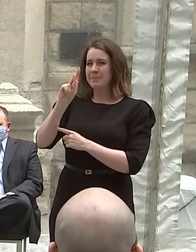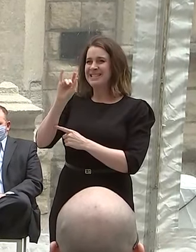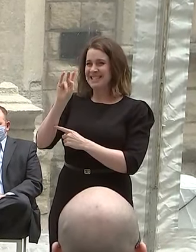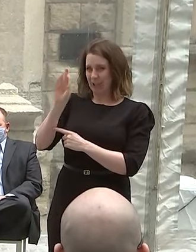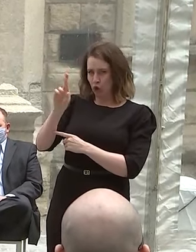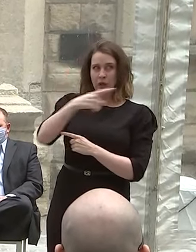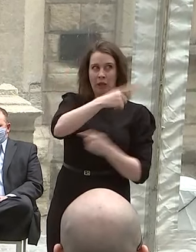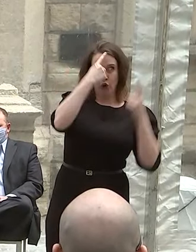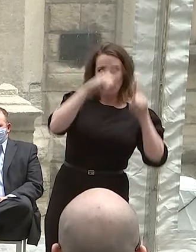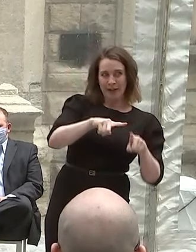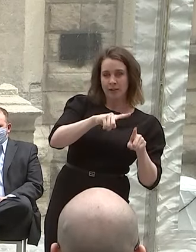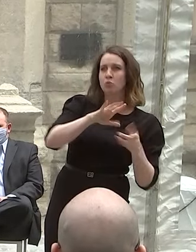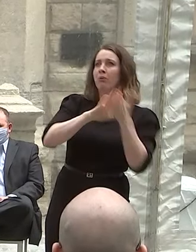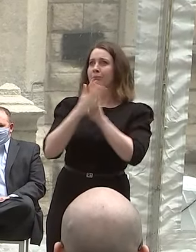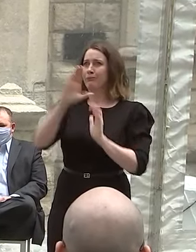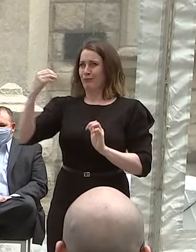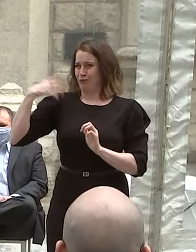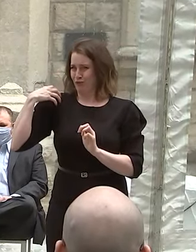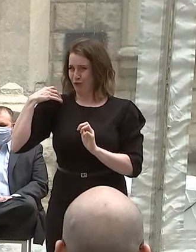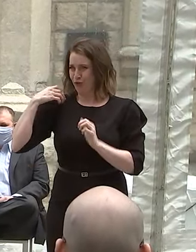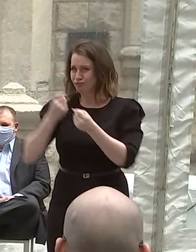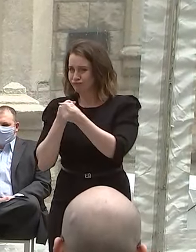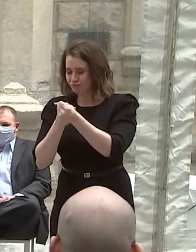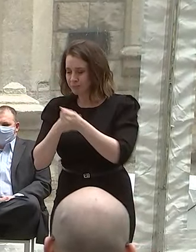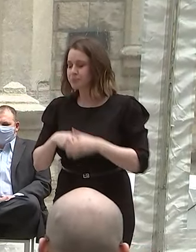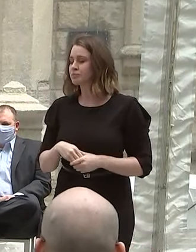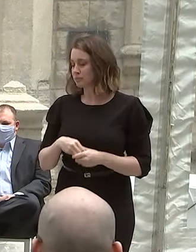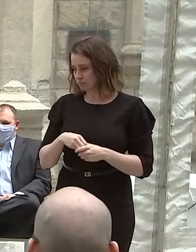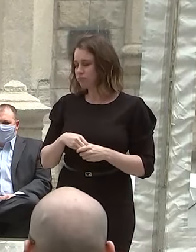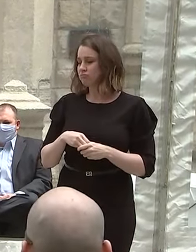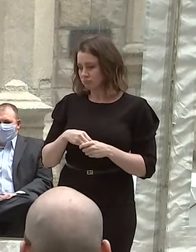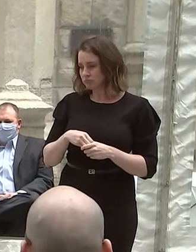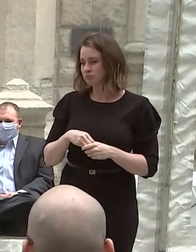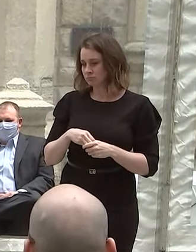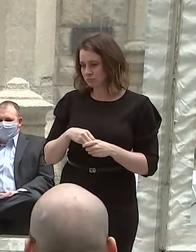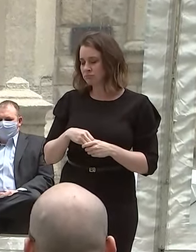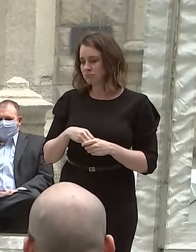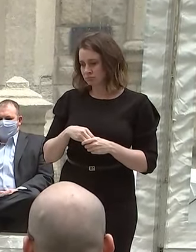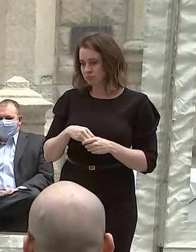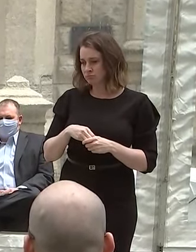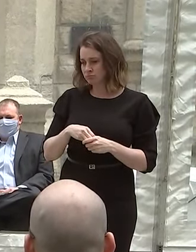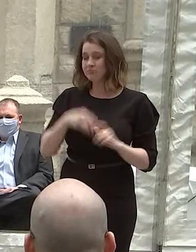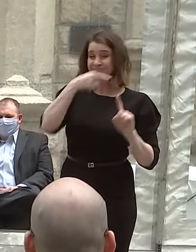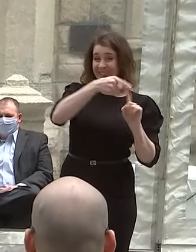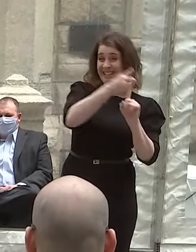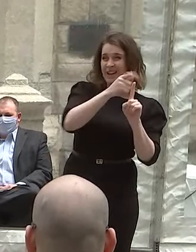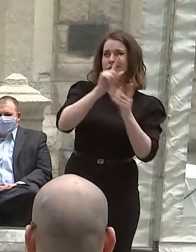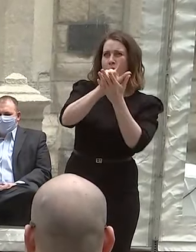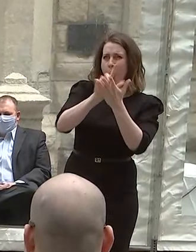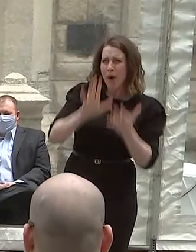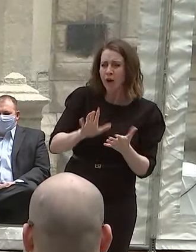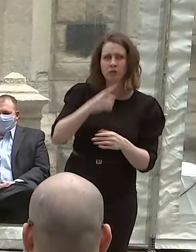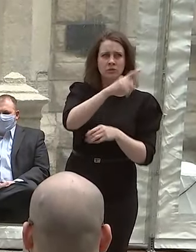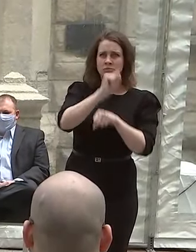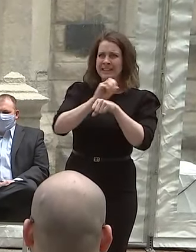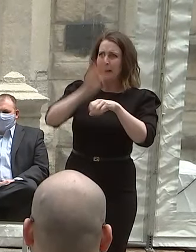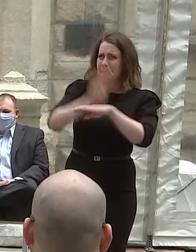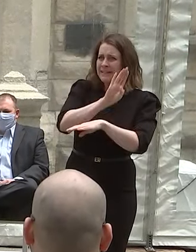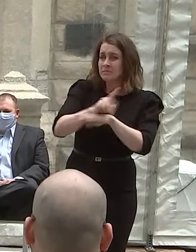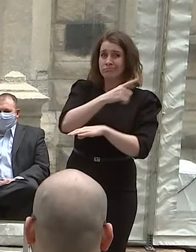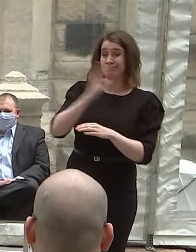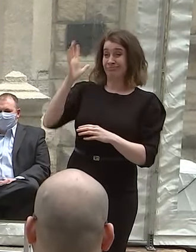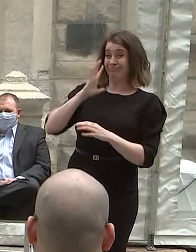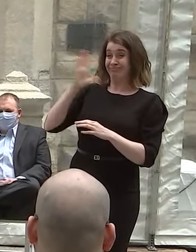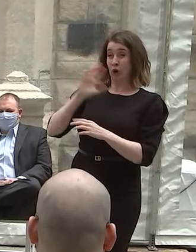me. Some know his resume, but hearts warrant emphasis. He's a lawyer and a businessman, having served as a former